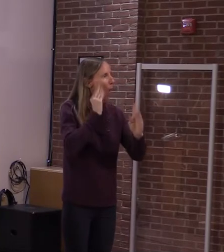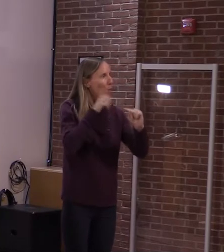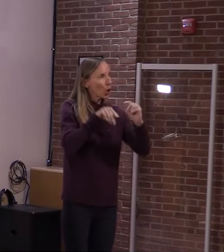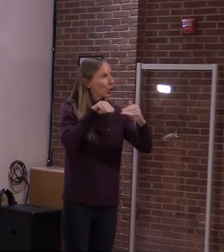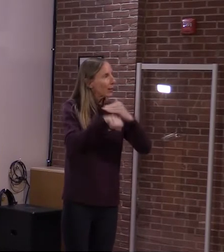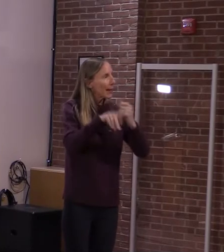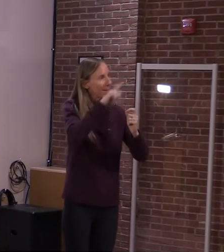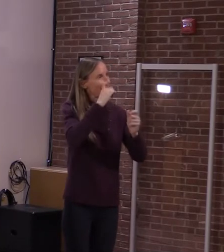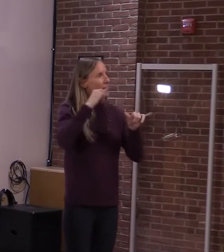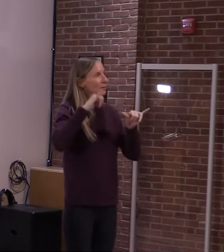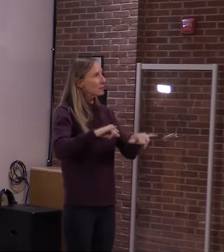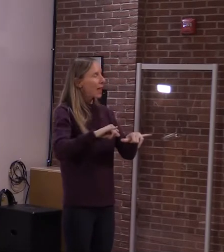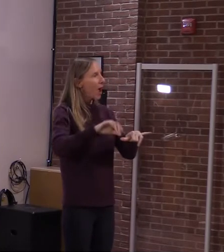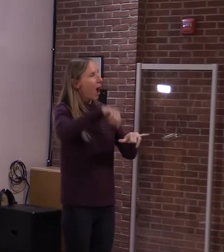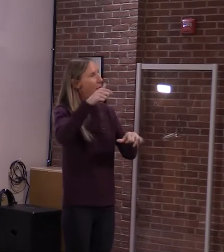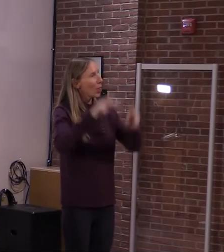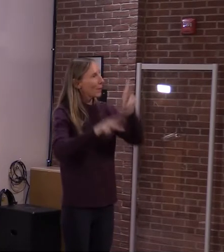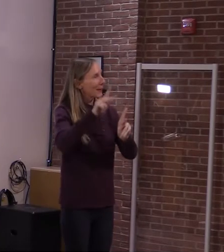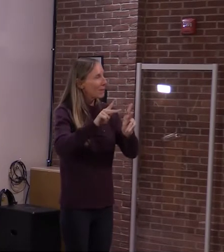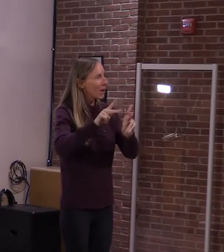know, maintain the property.